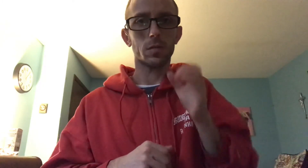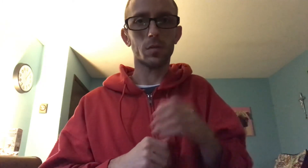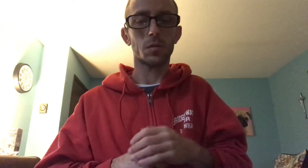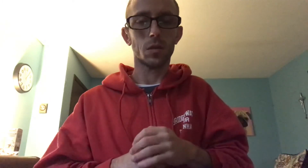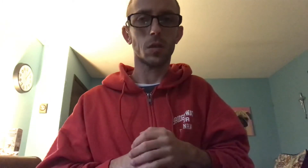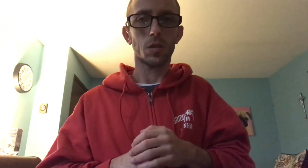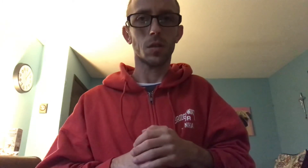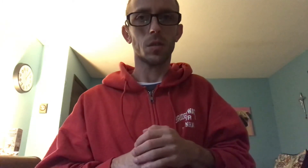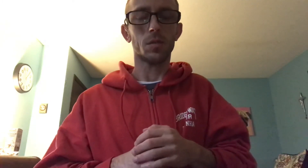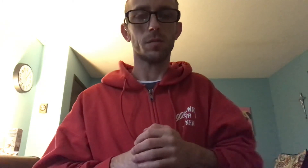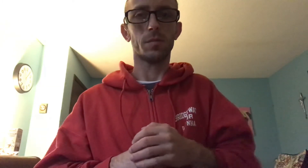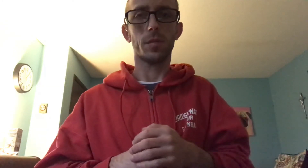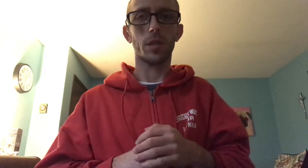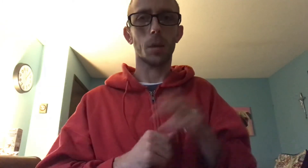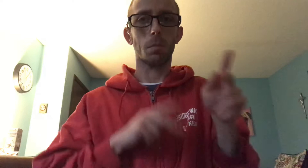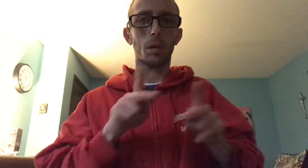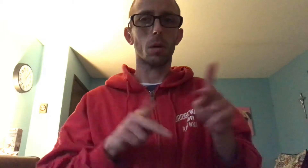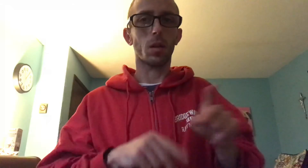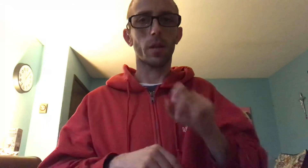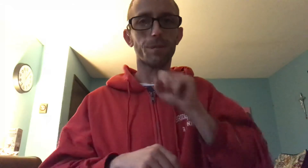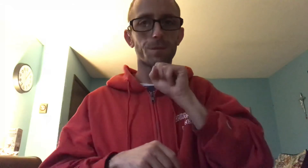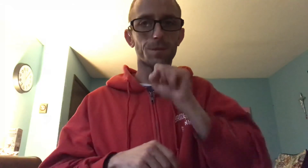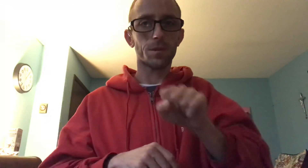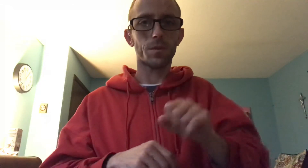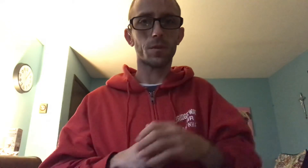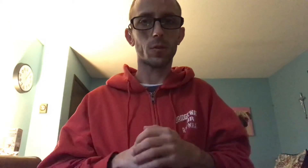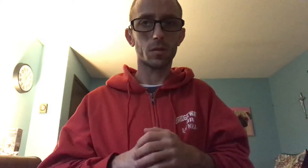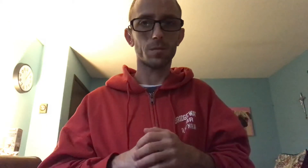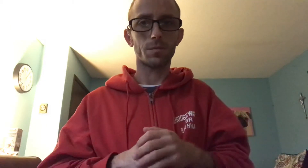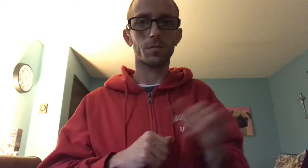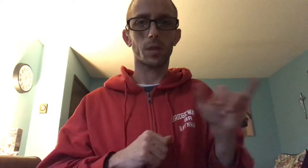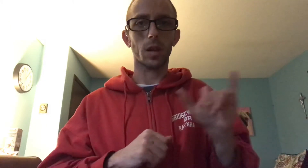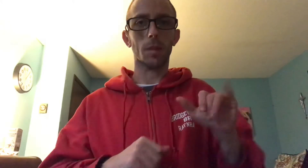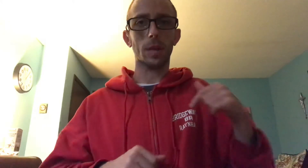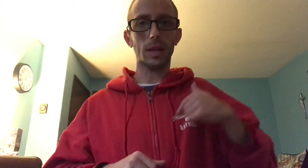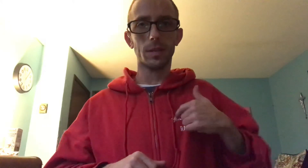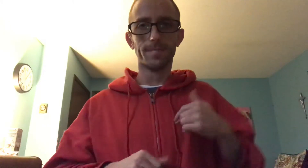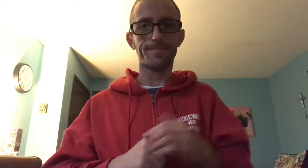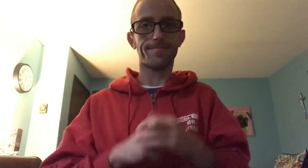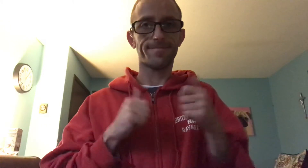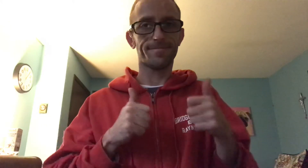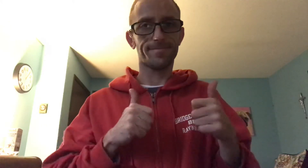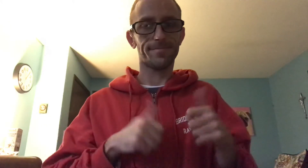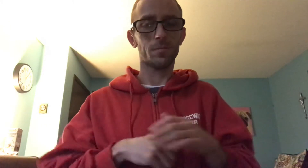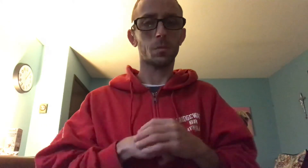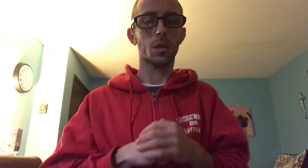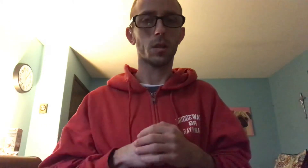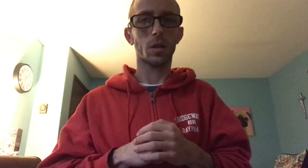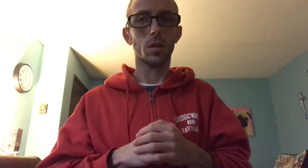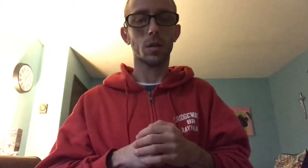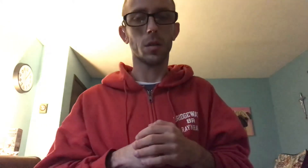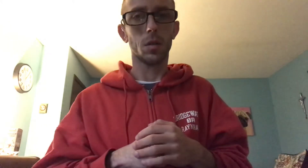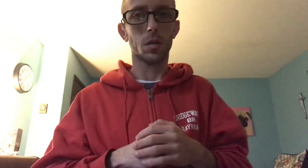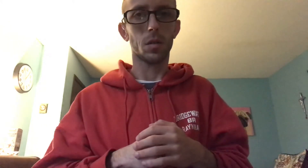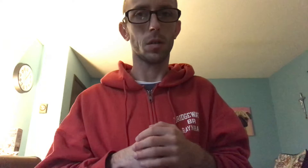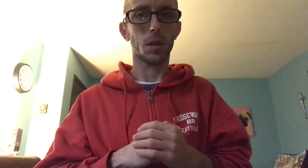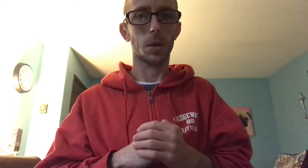that people love, like, love, me, um,